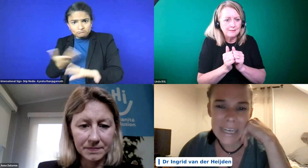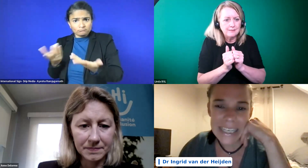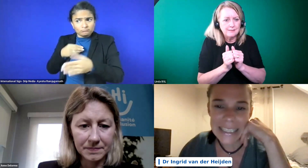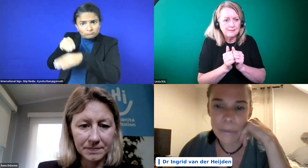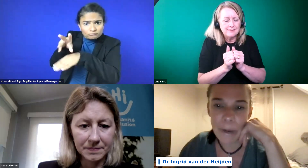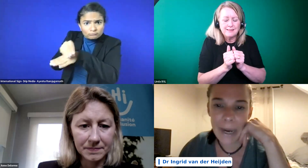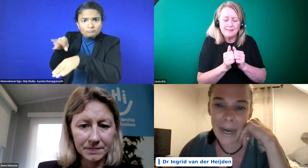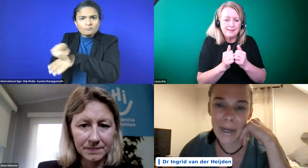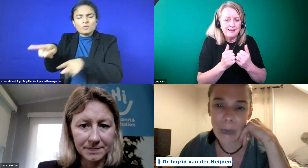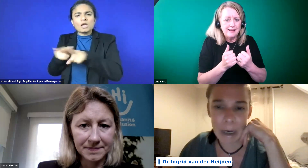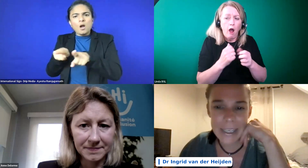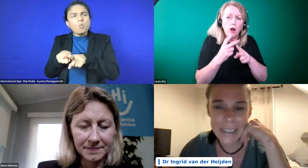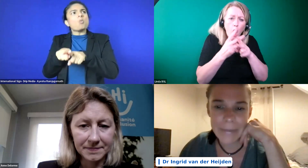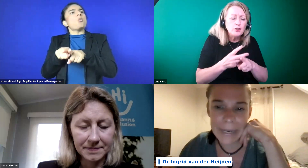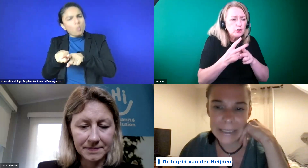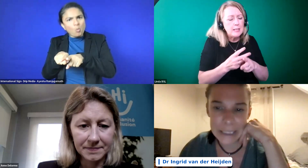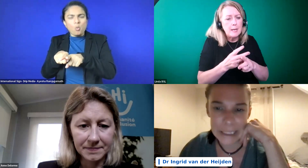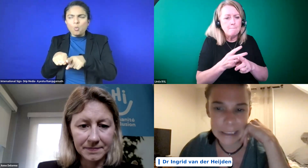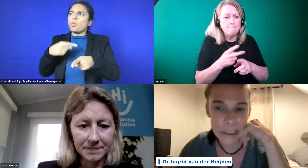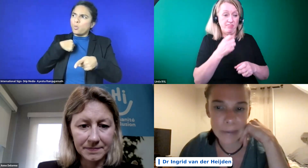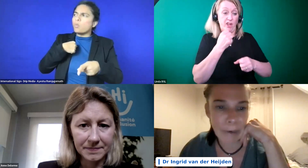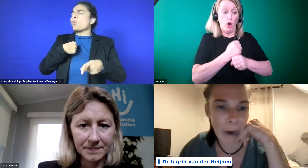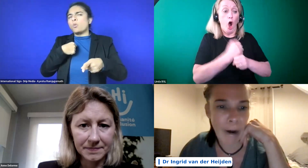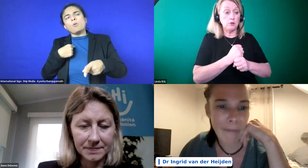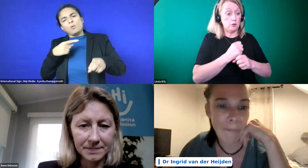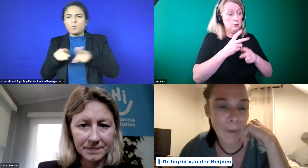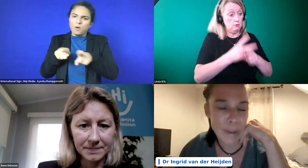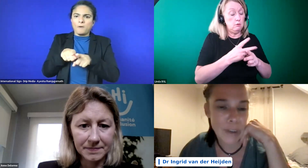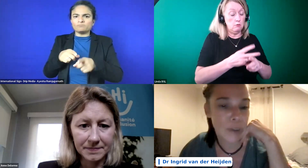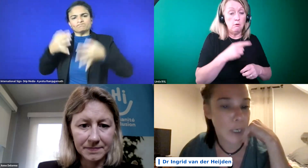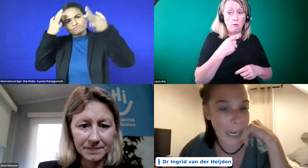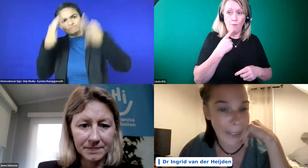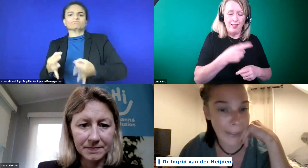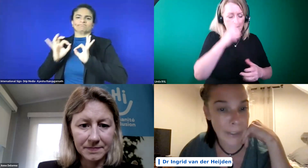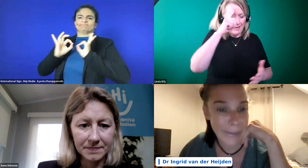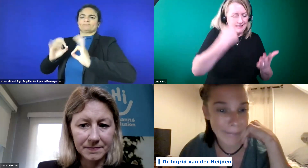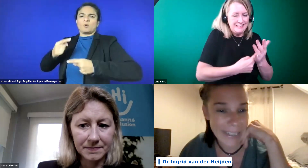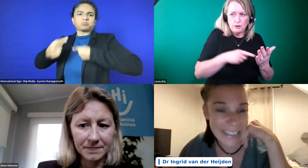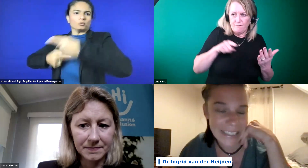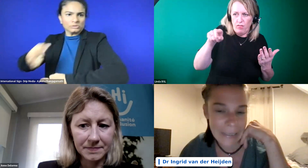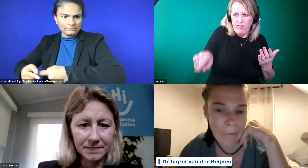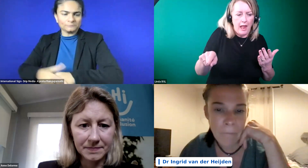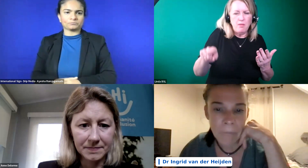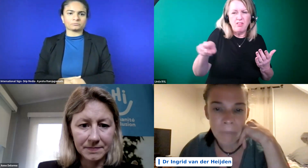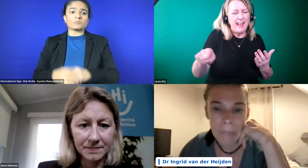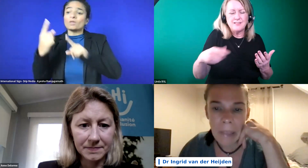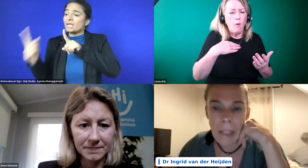Guardianship is where guardians make decisions on behalf of persons who lack